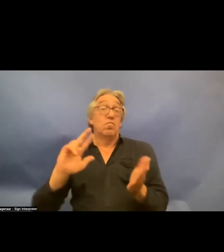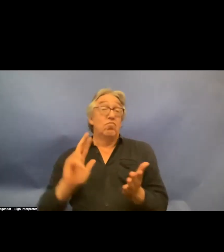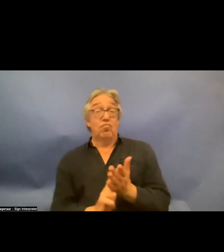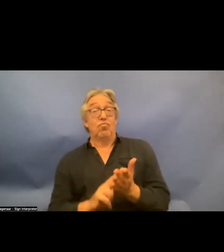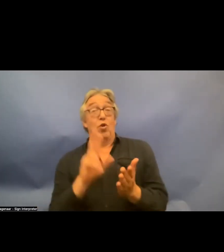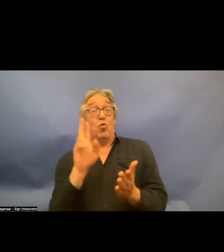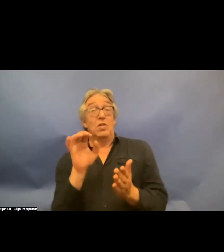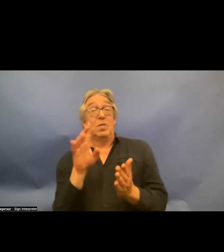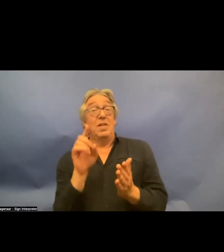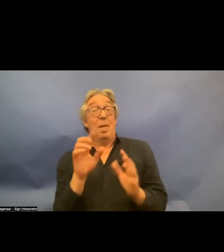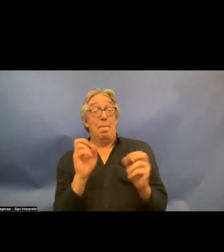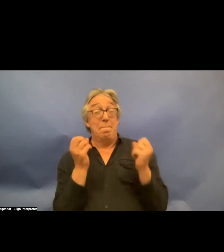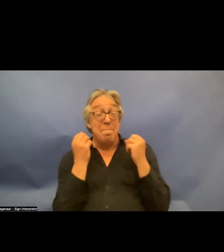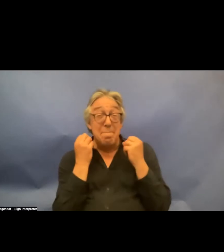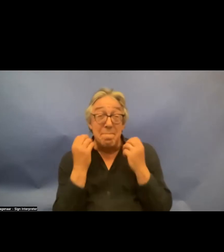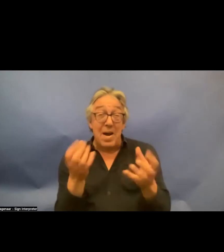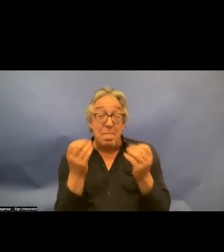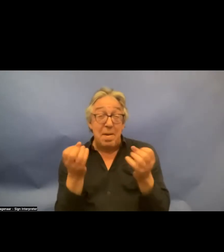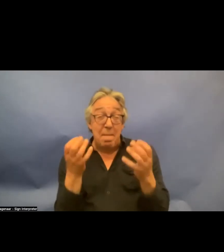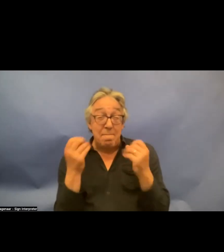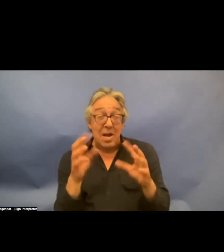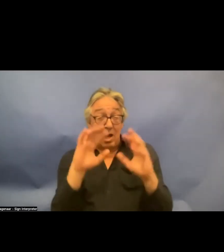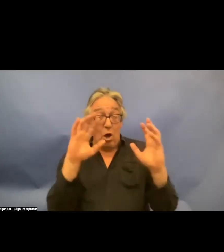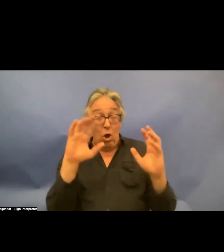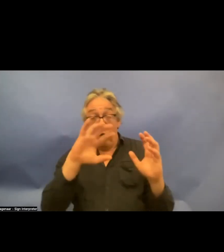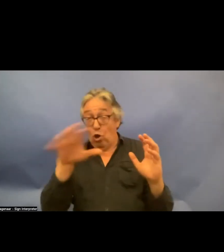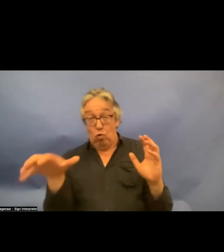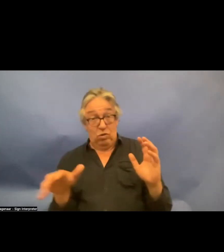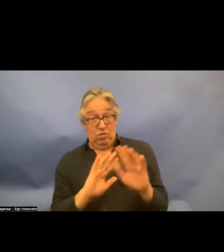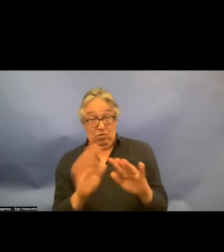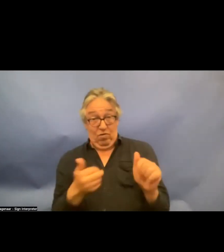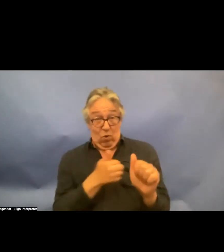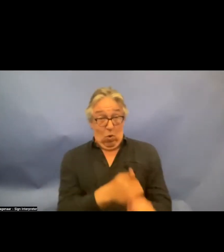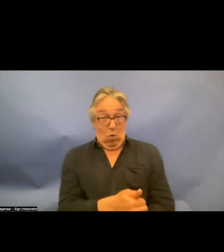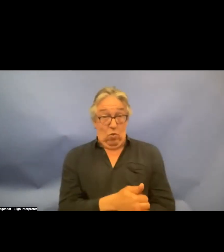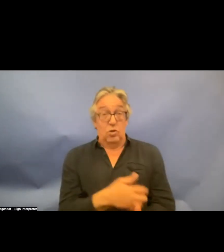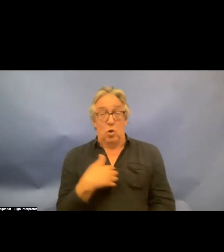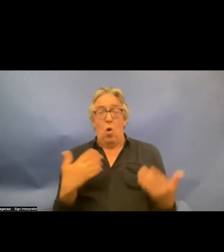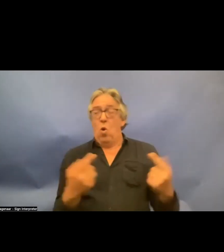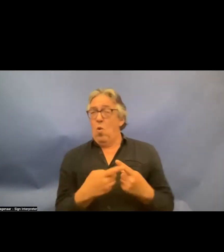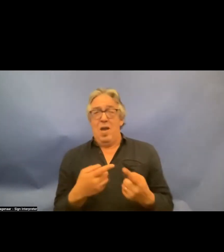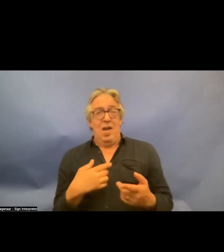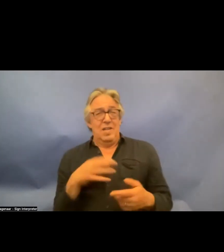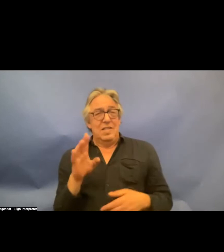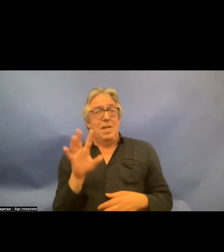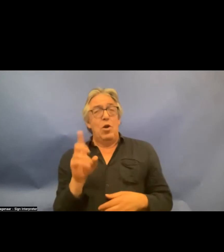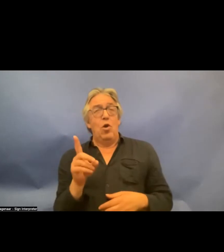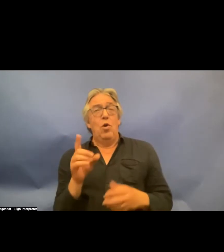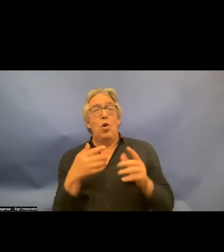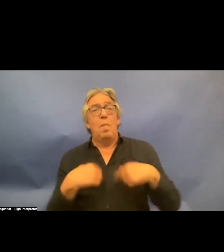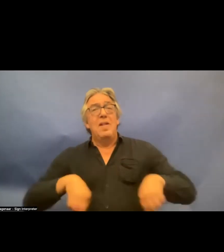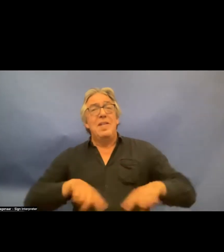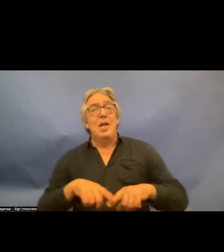are taking many, many actions in regard to. Thank you.